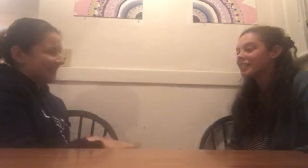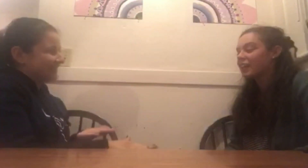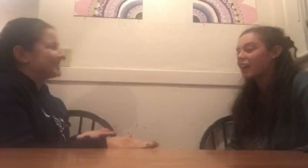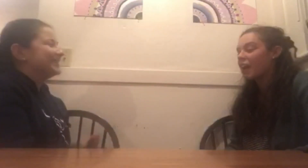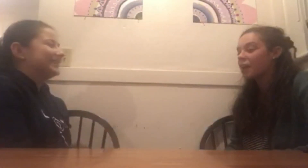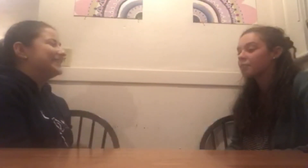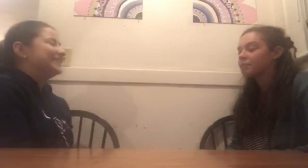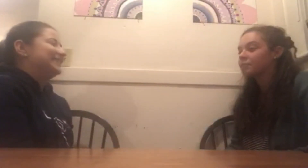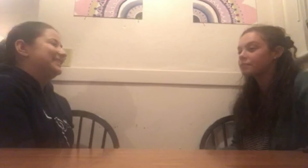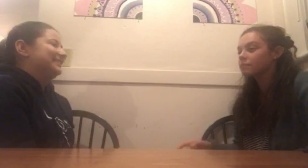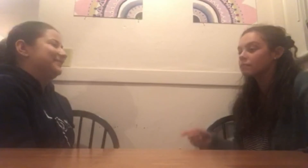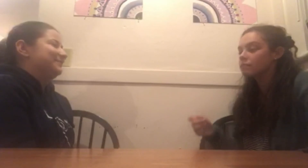nice.